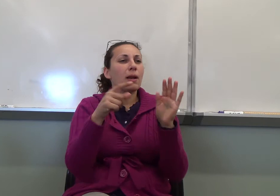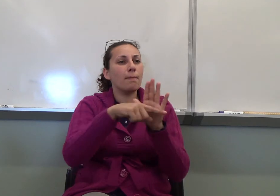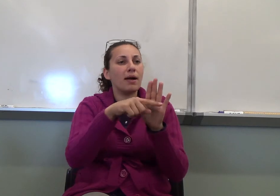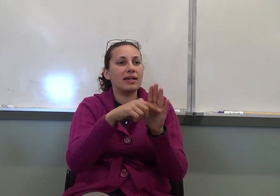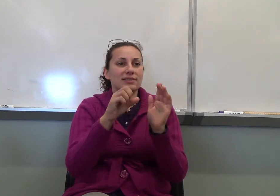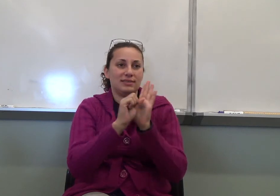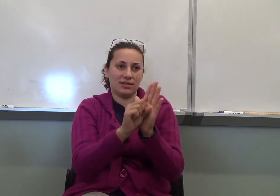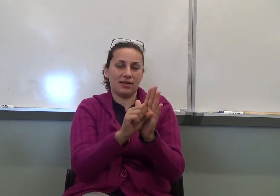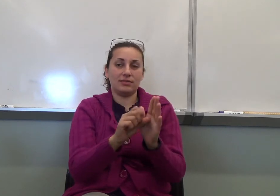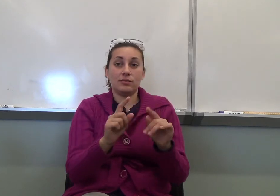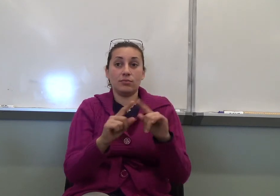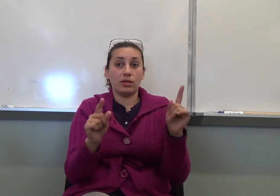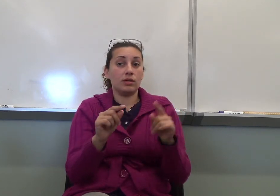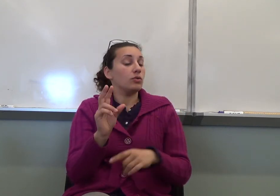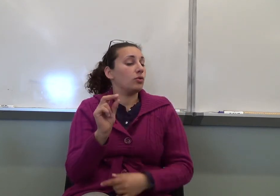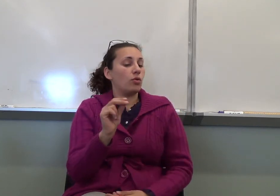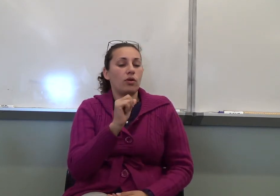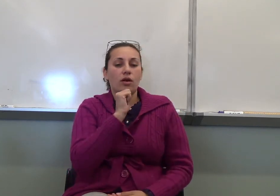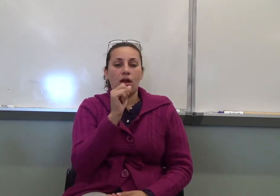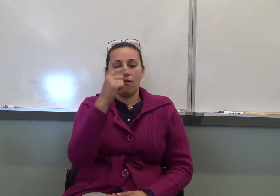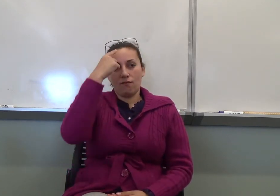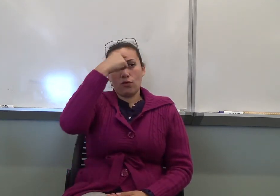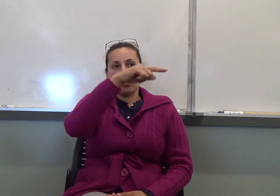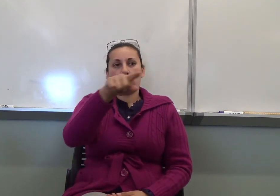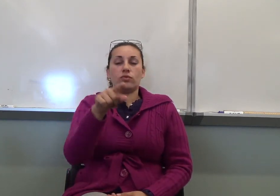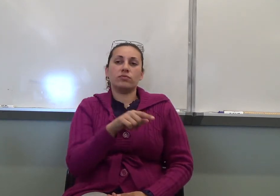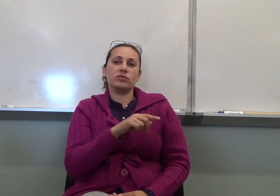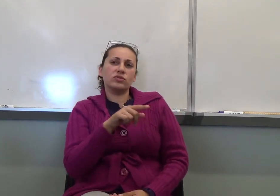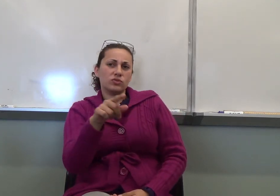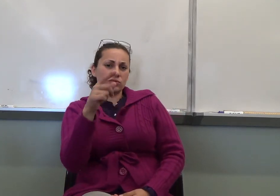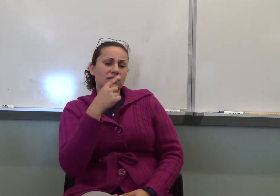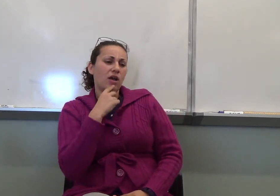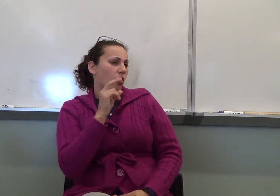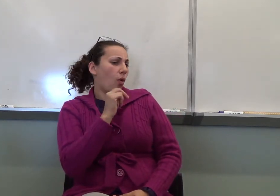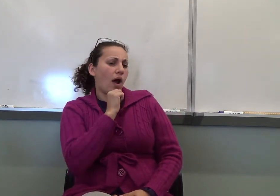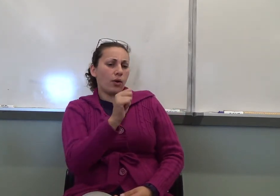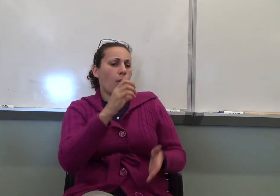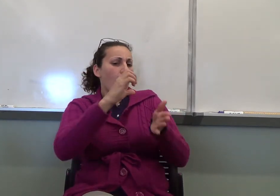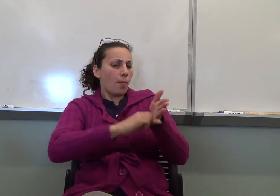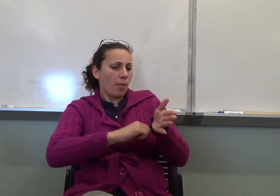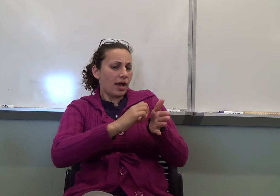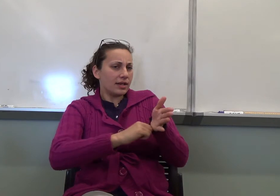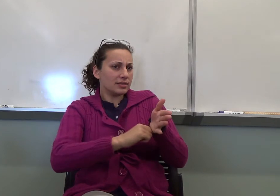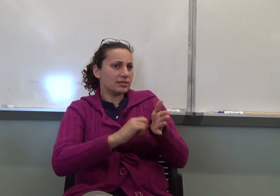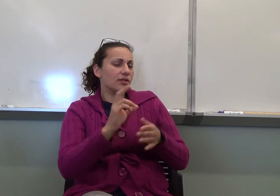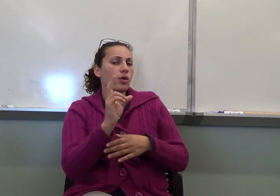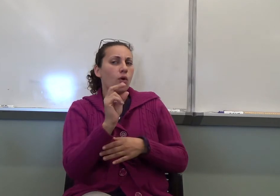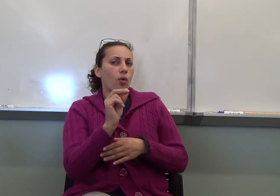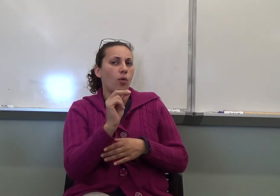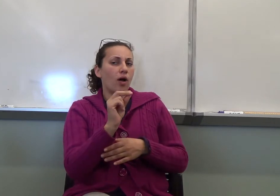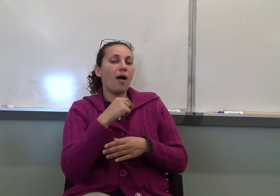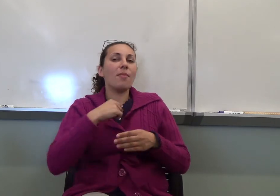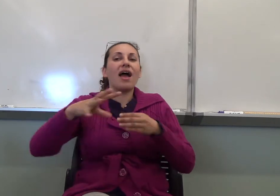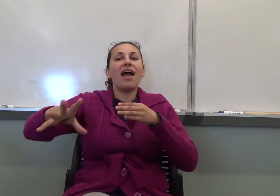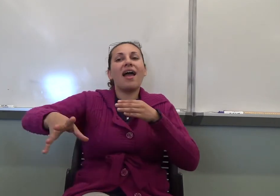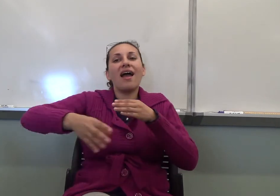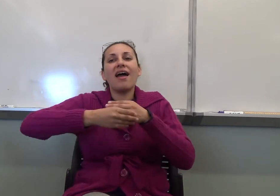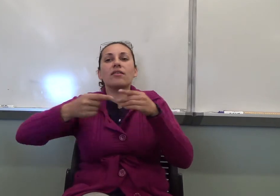No, but not for us, because we say, sorry, I don't do that. I do minus 3, add the opposite of minus